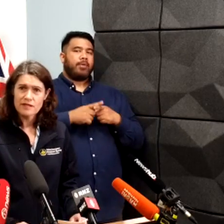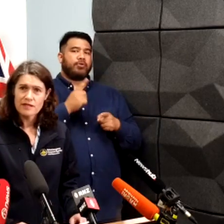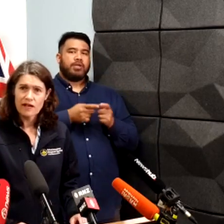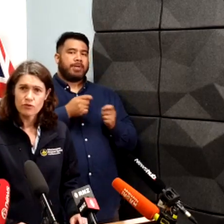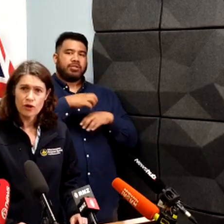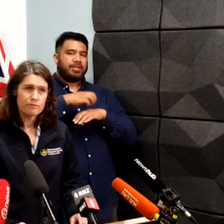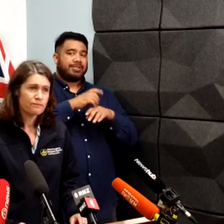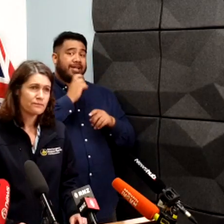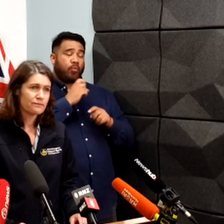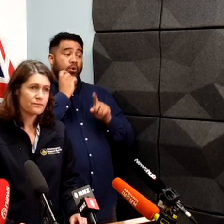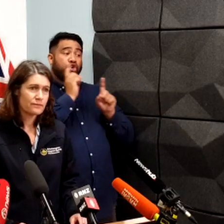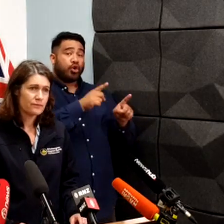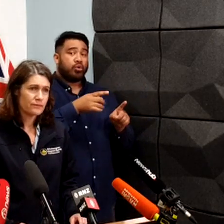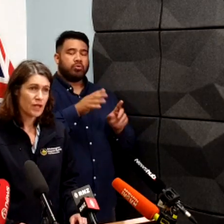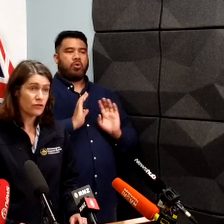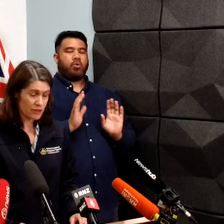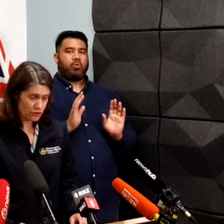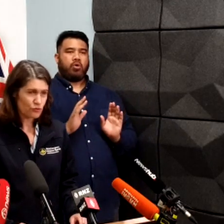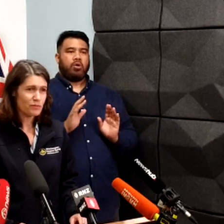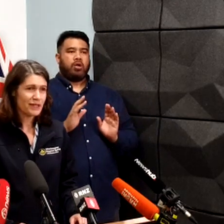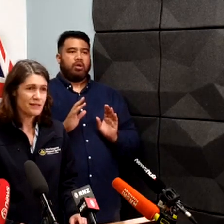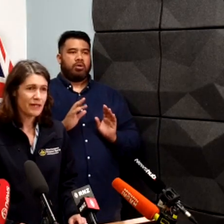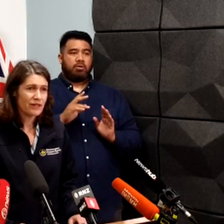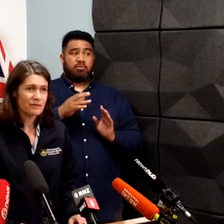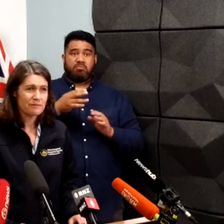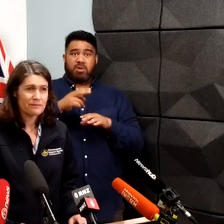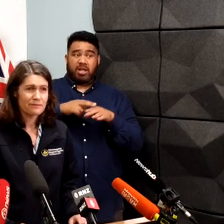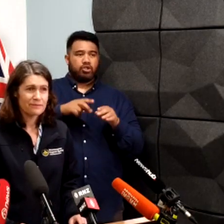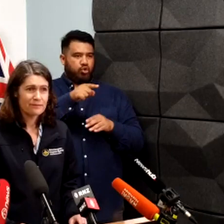management agency staff will go. Who will go? Police? You'll need to talk to police